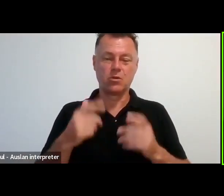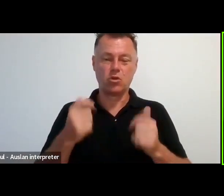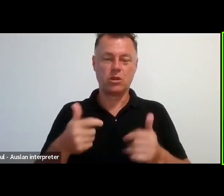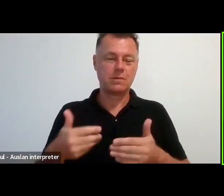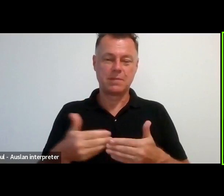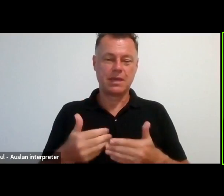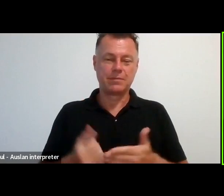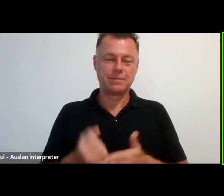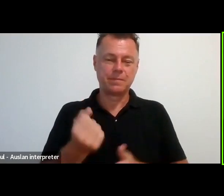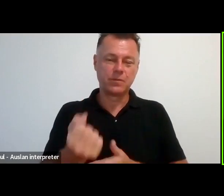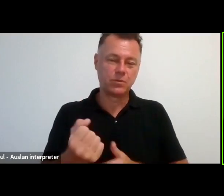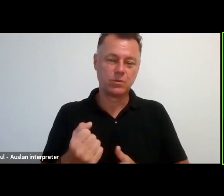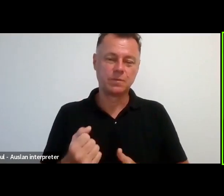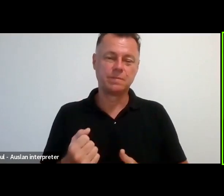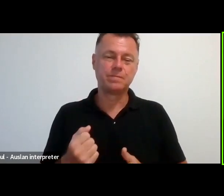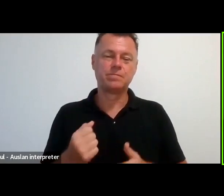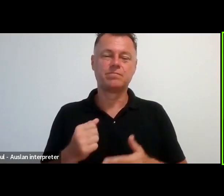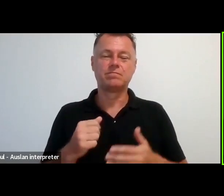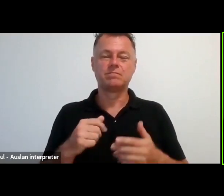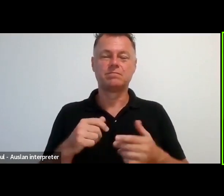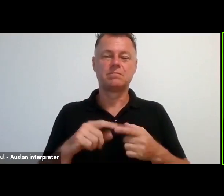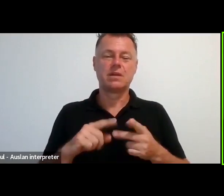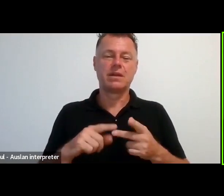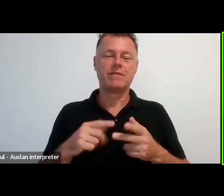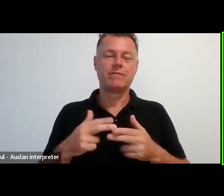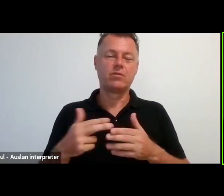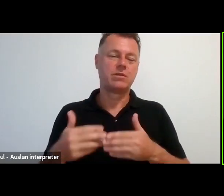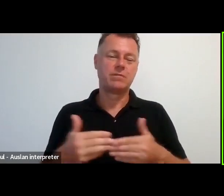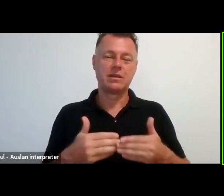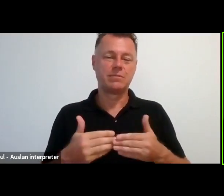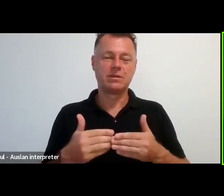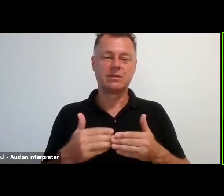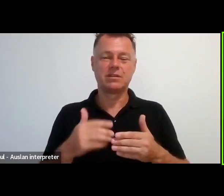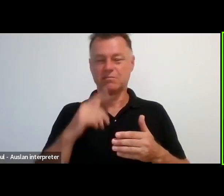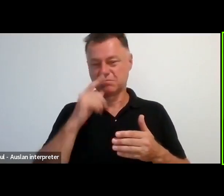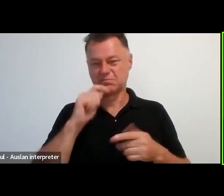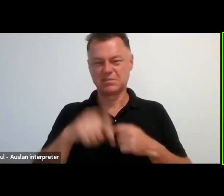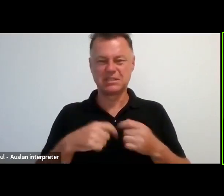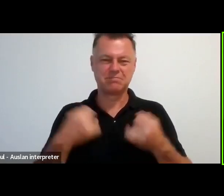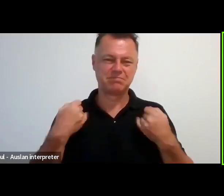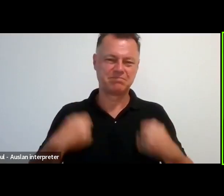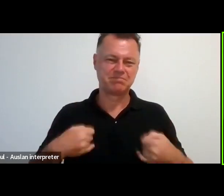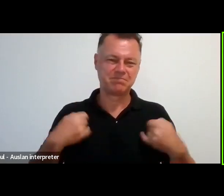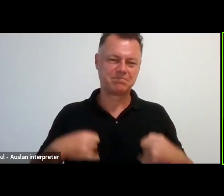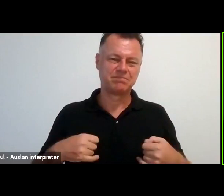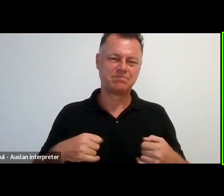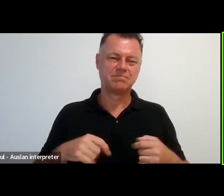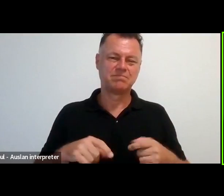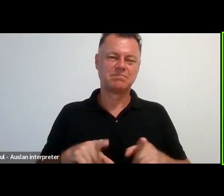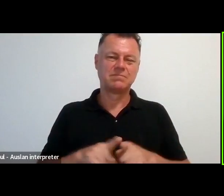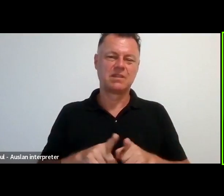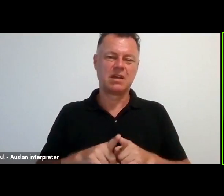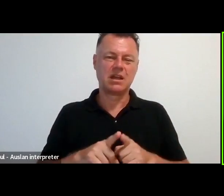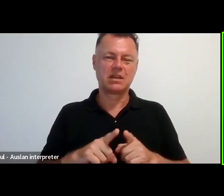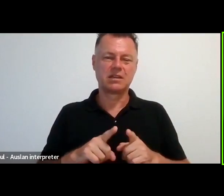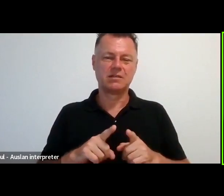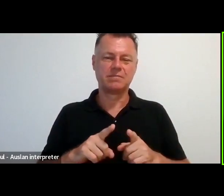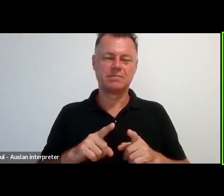for the baby, that can cause quite significant morbidity, so illness around, particularly if they're born